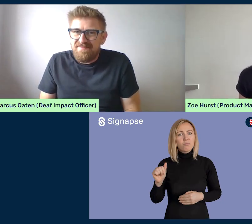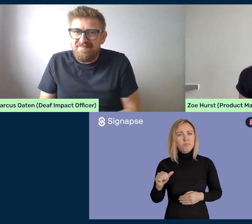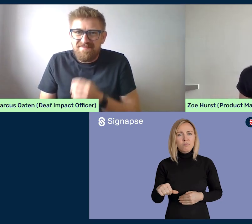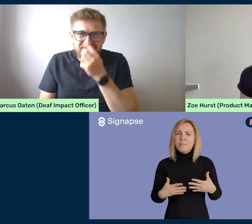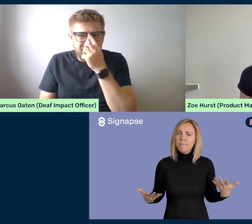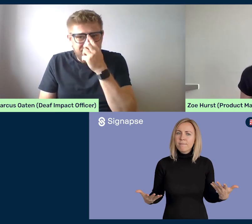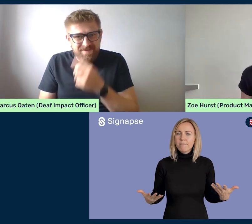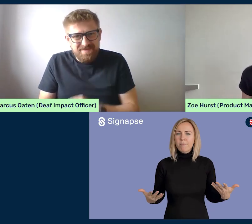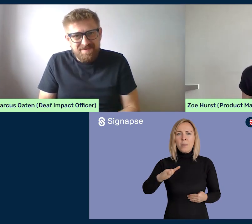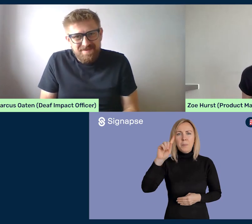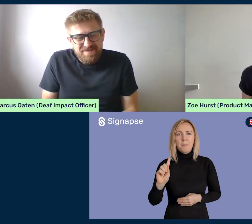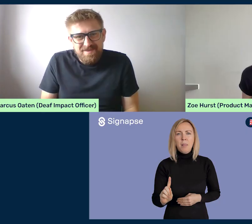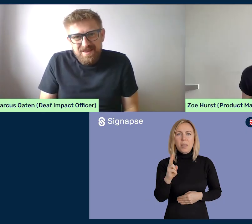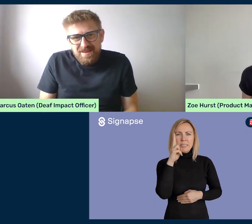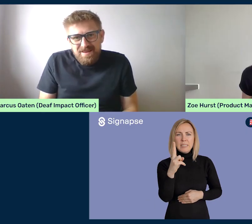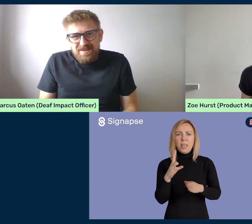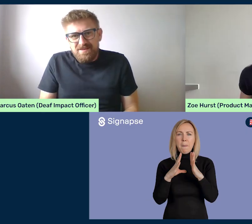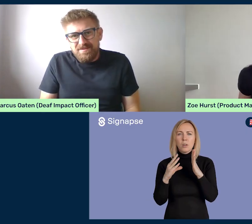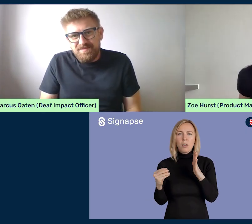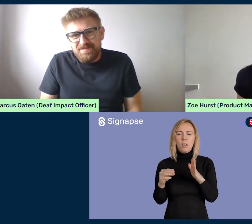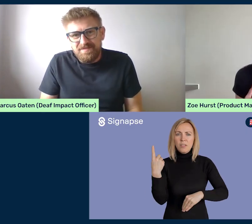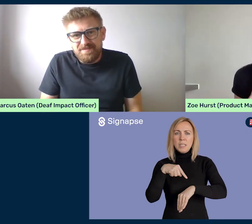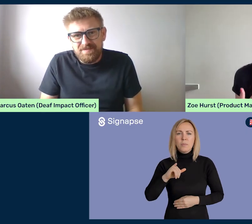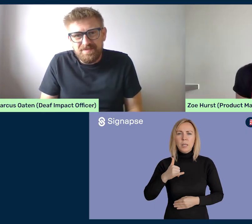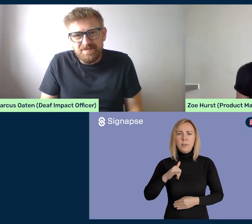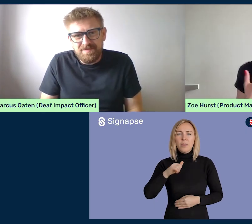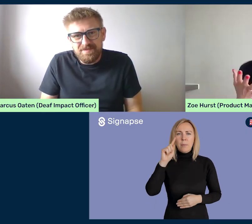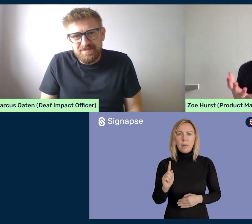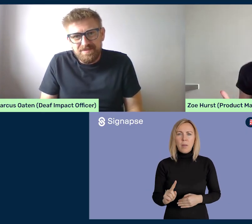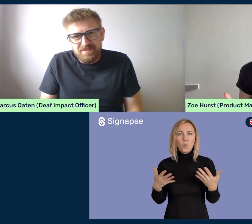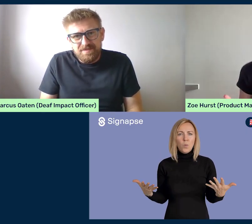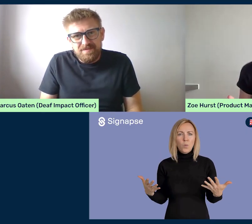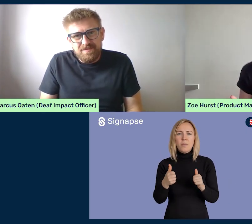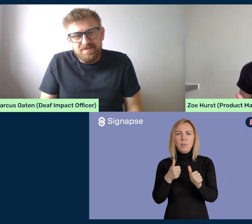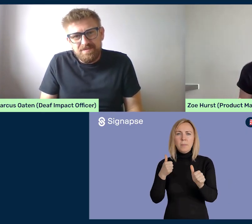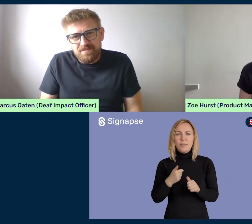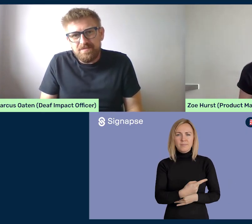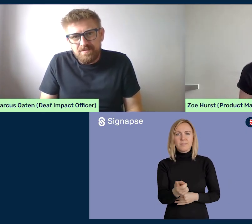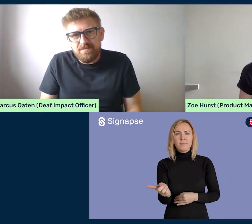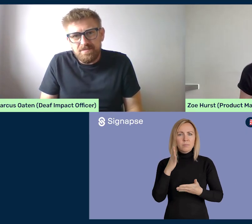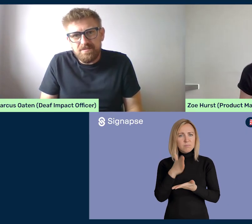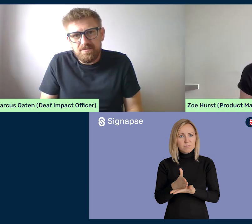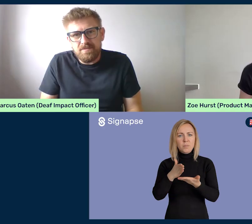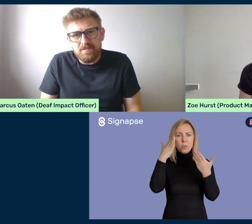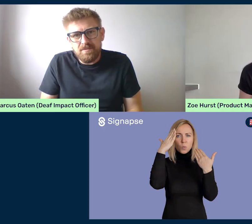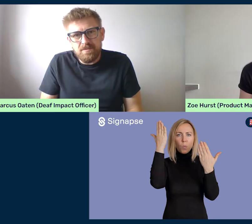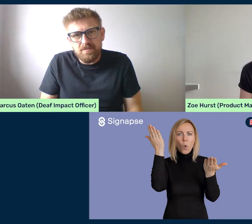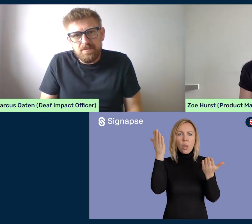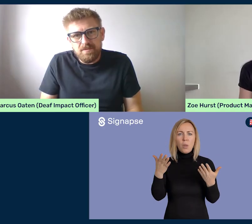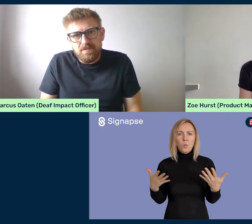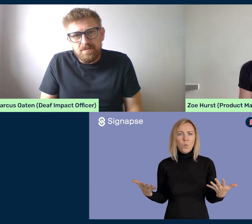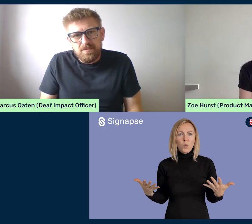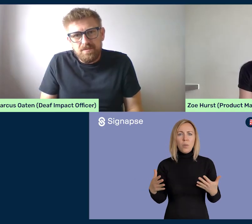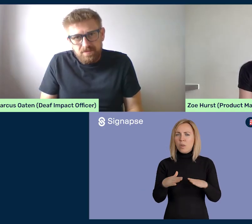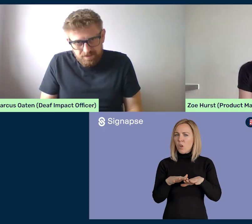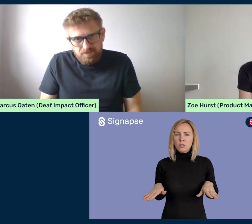Yeah, I think people might not know or understand as well when they see these models for the first time. People